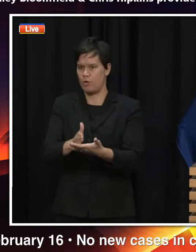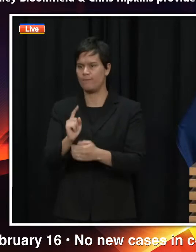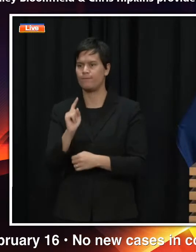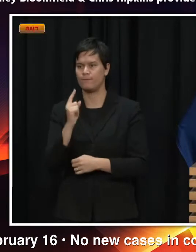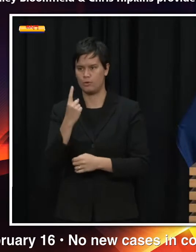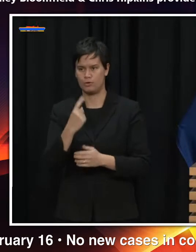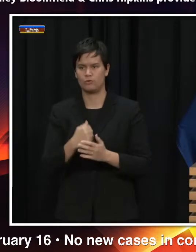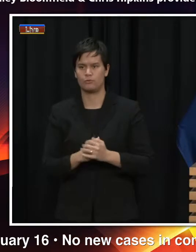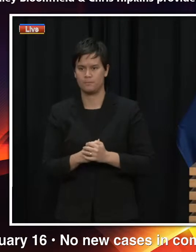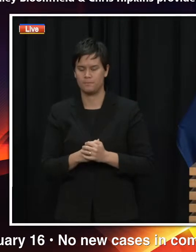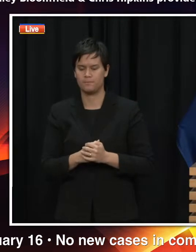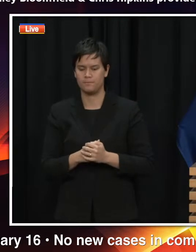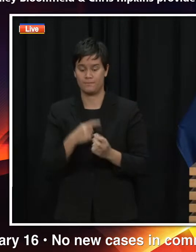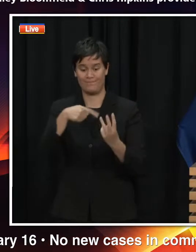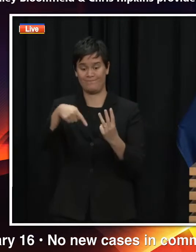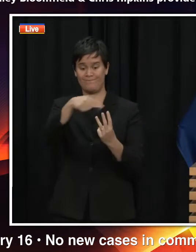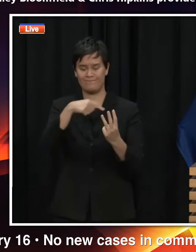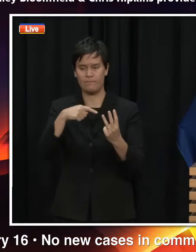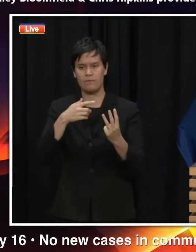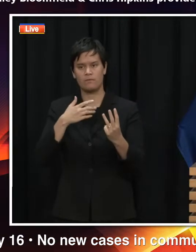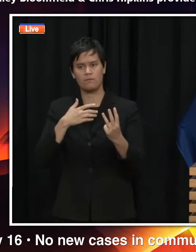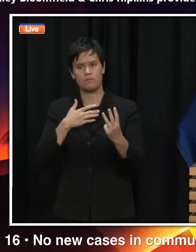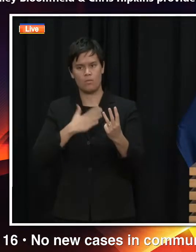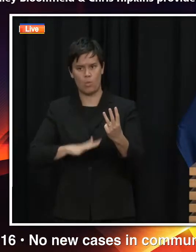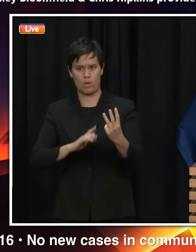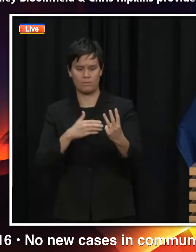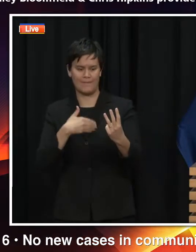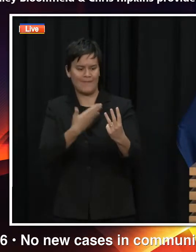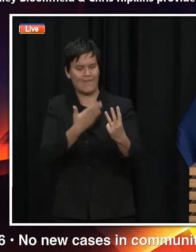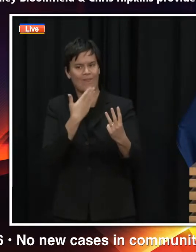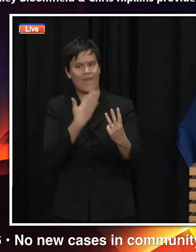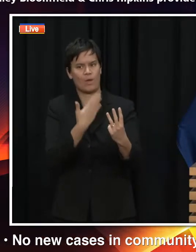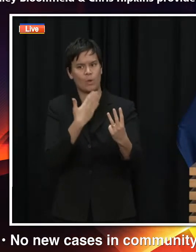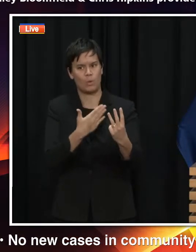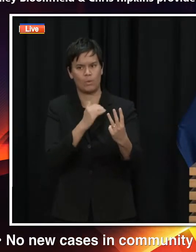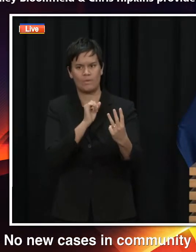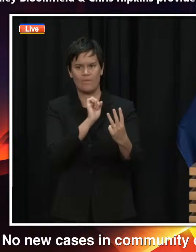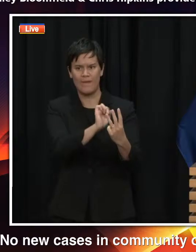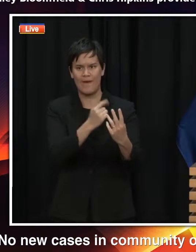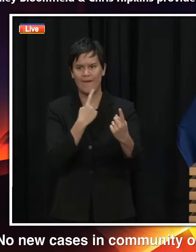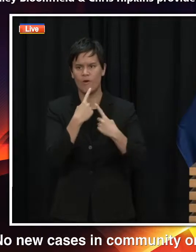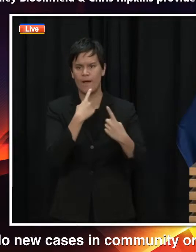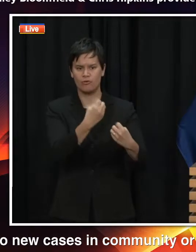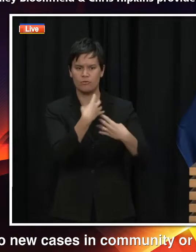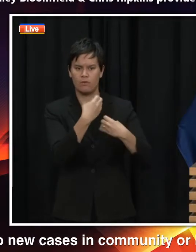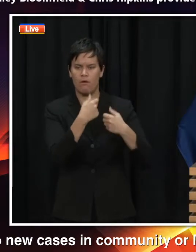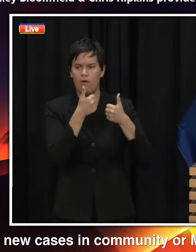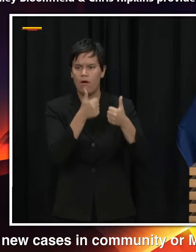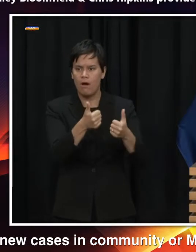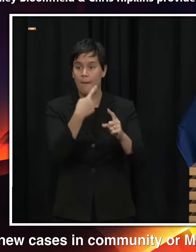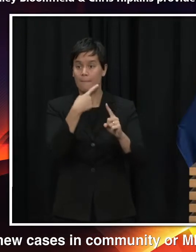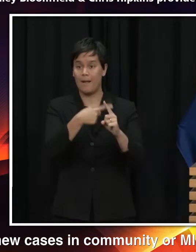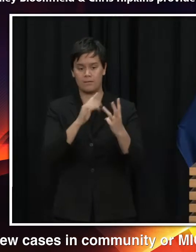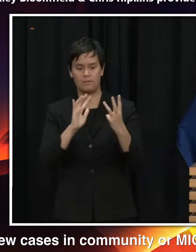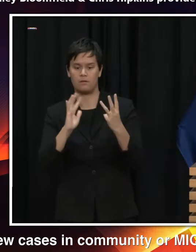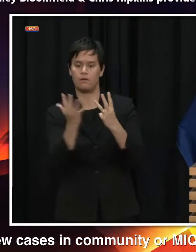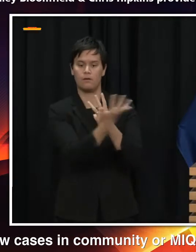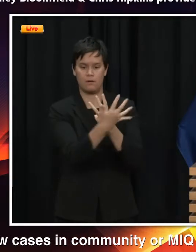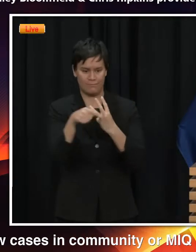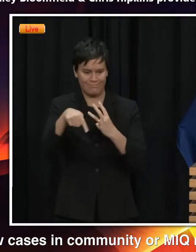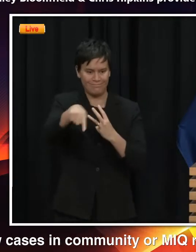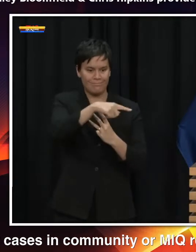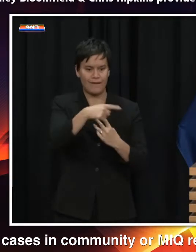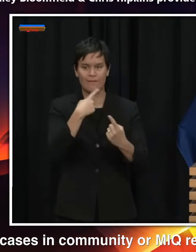people involved, these 3 people and their contacts, for the excellent information they are contributing to the picture we continue to